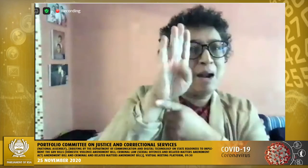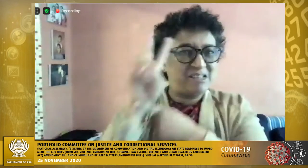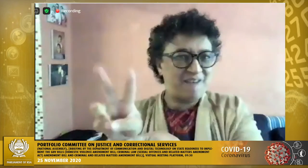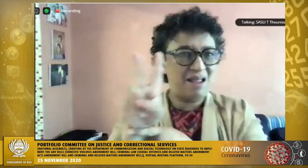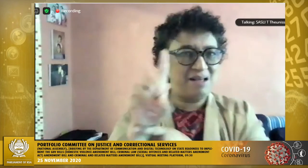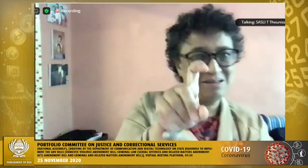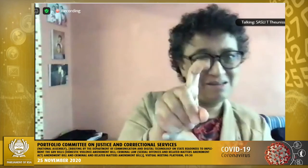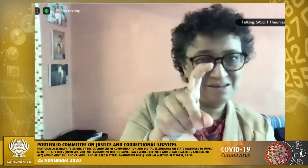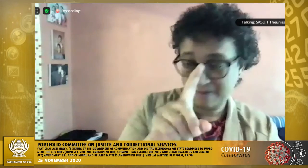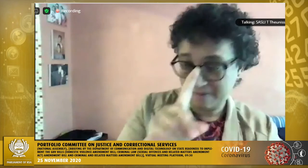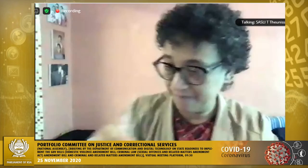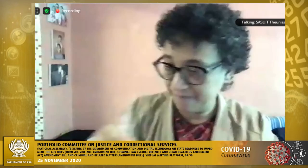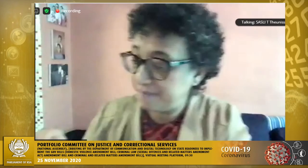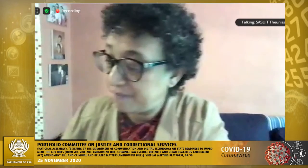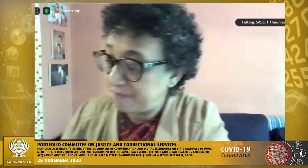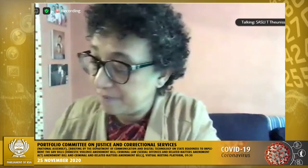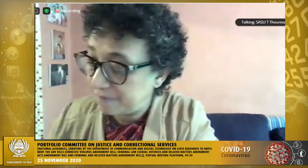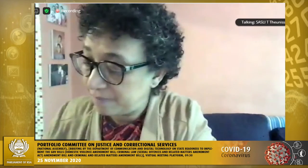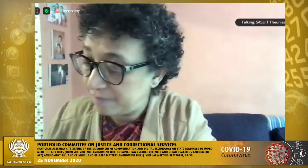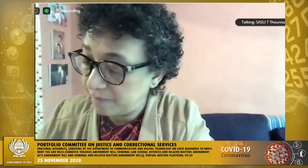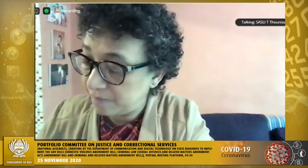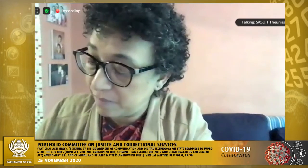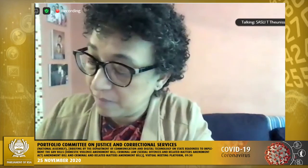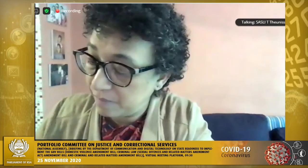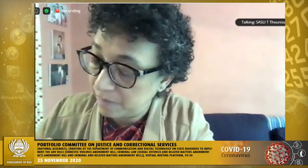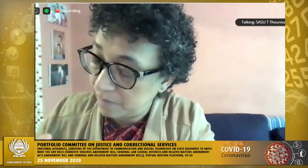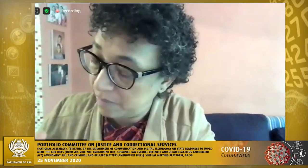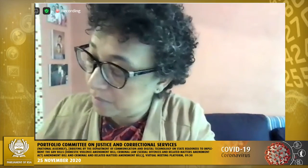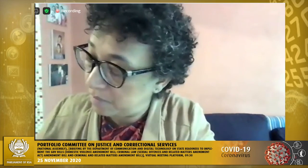emergency ways of calling when